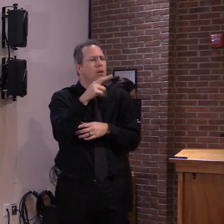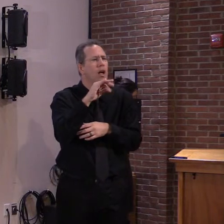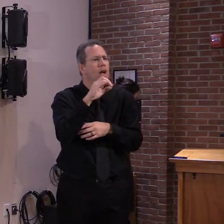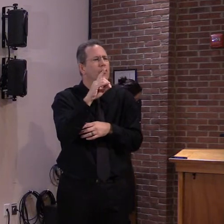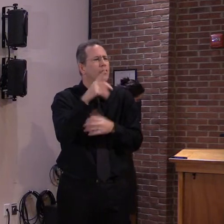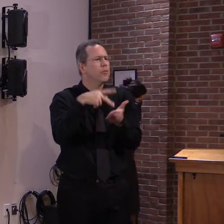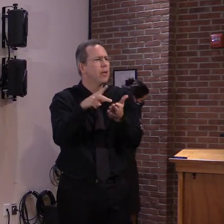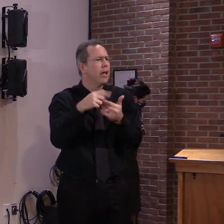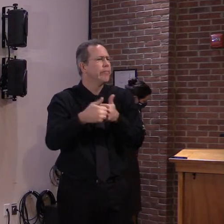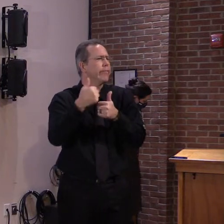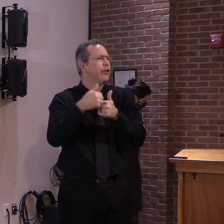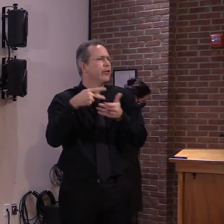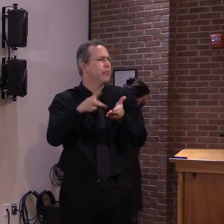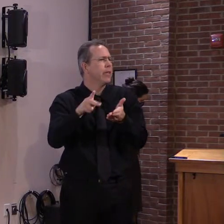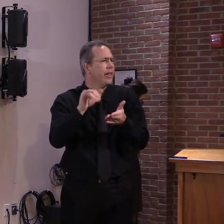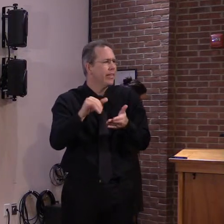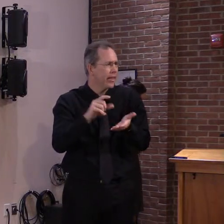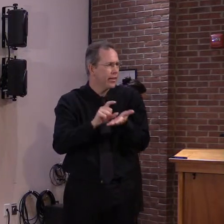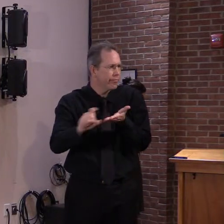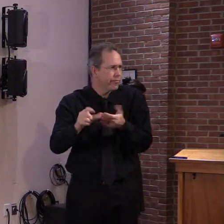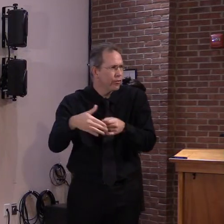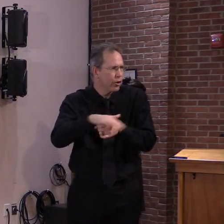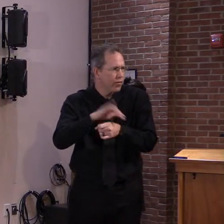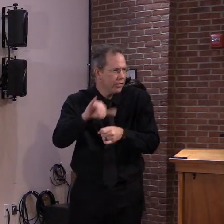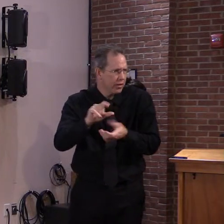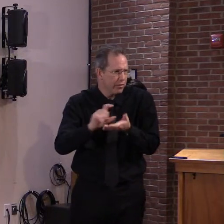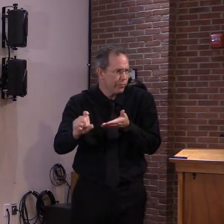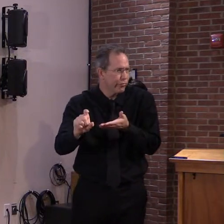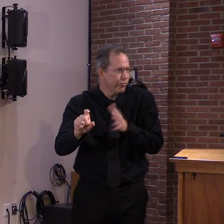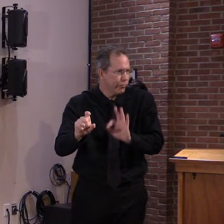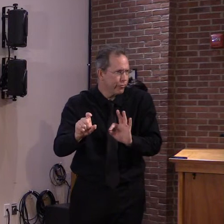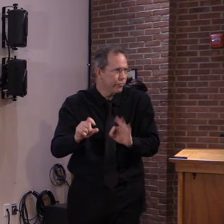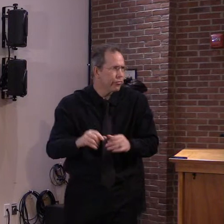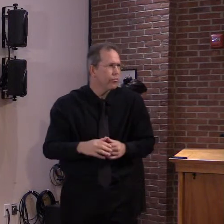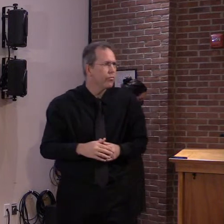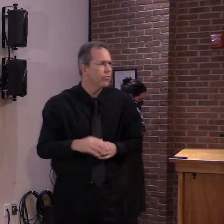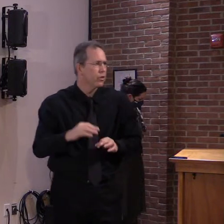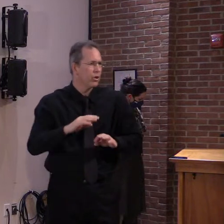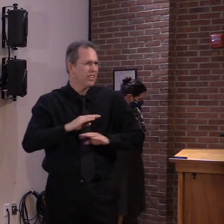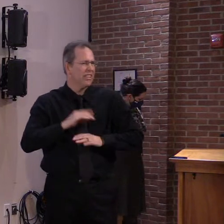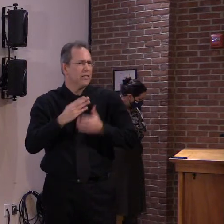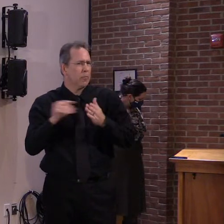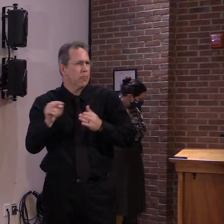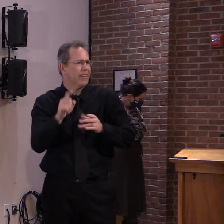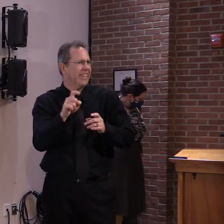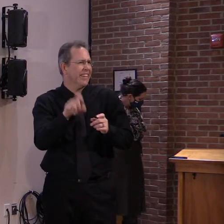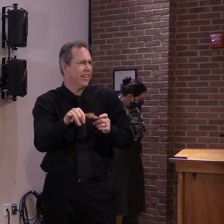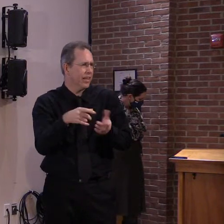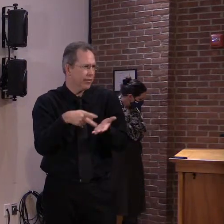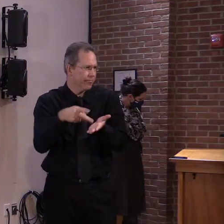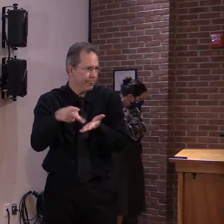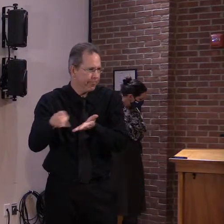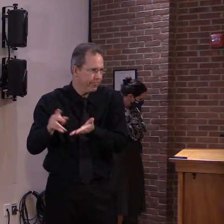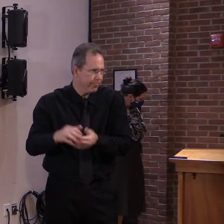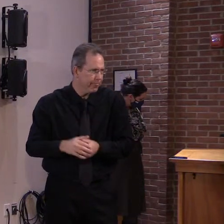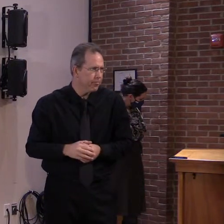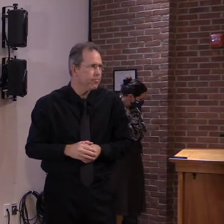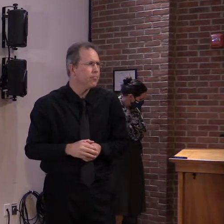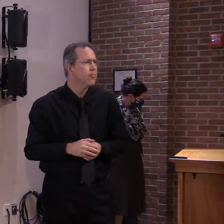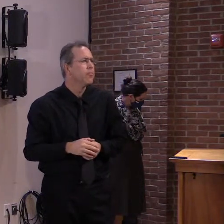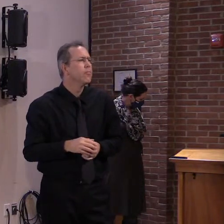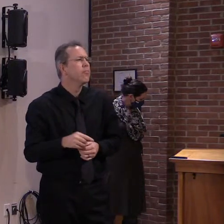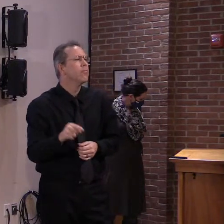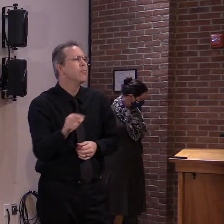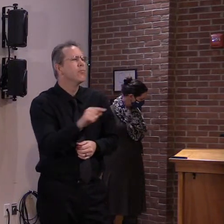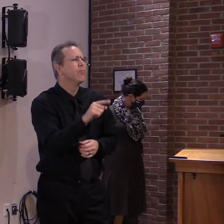The $2 million will fulfill some of the need in that program that they established. But they did not approve